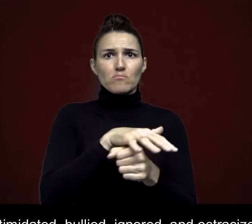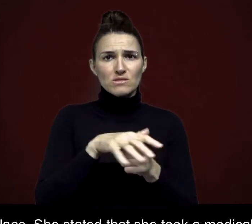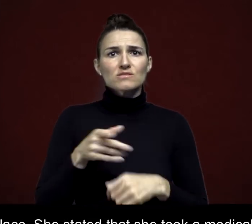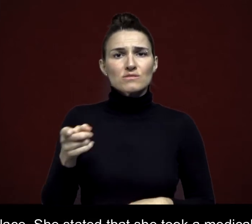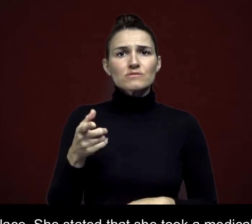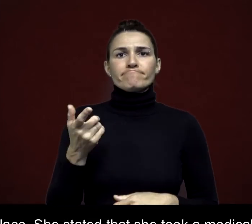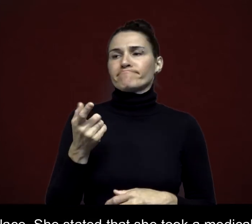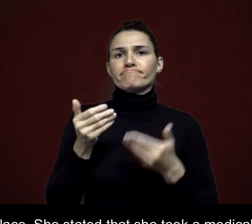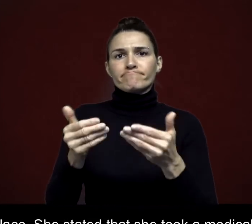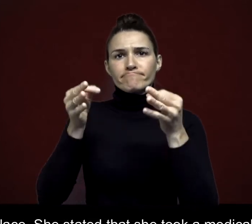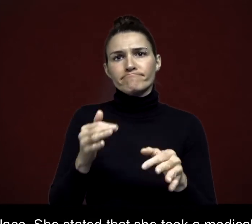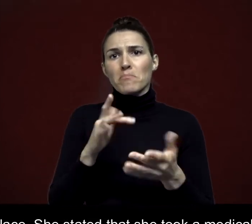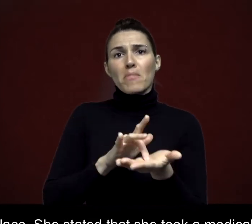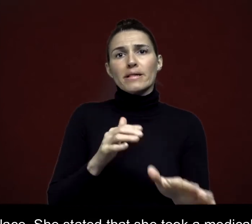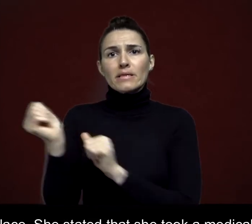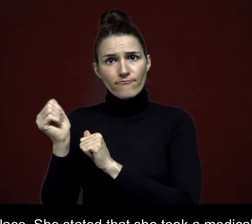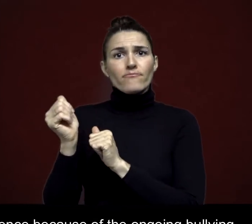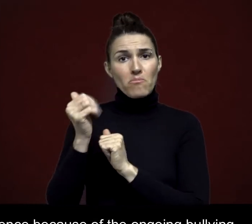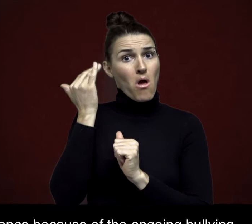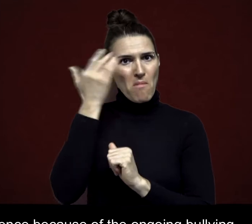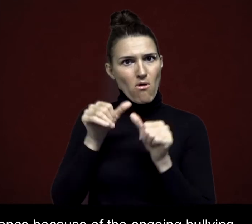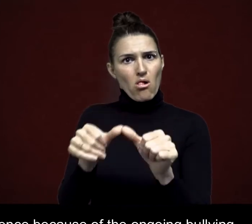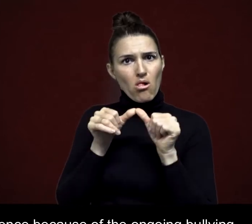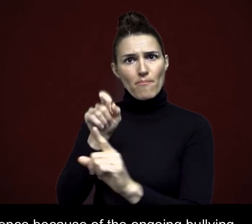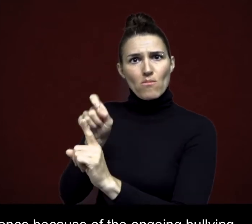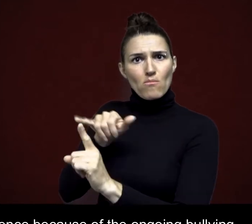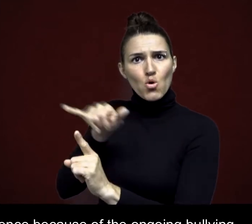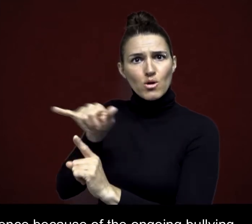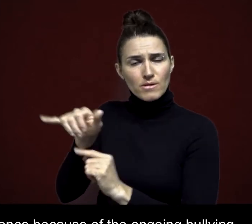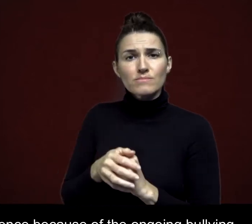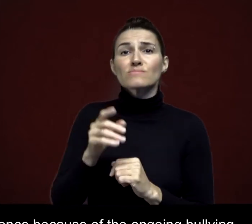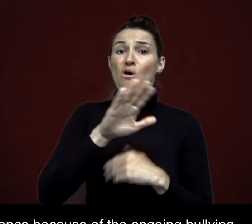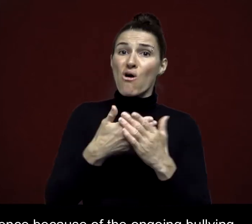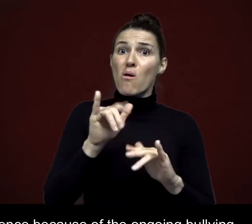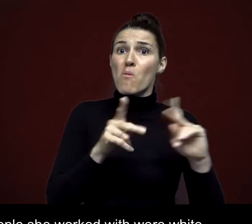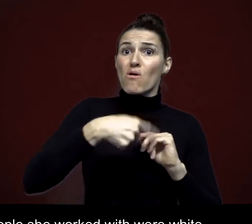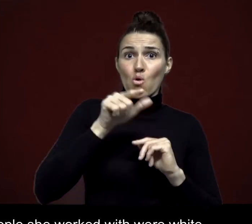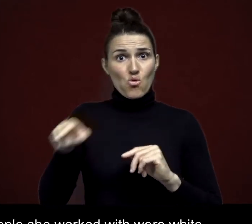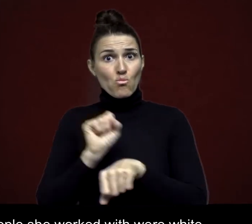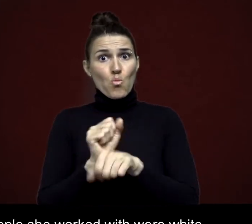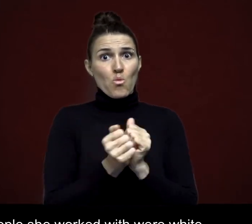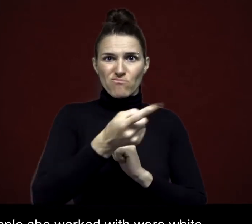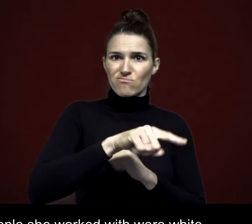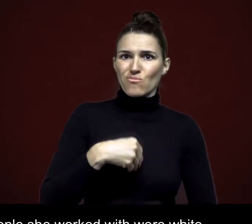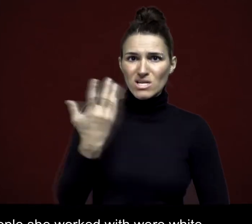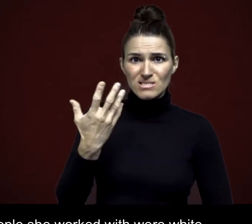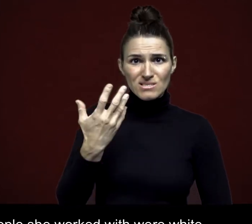at her workplace. She stated that she took a medical leave of absence because of the ongoing bullying. All of the people she worked with were white, and while